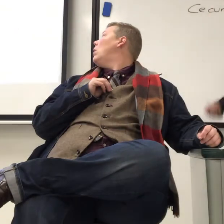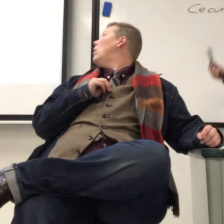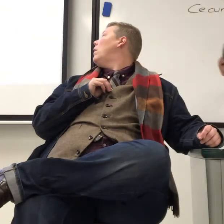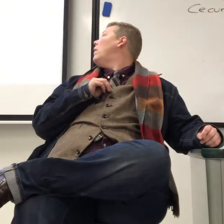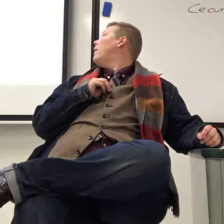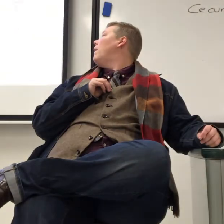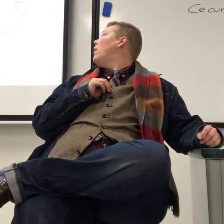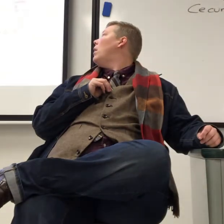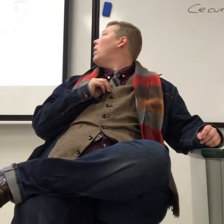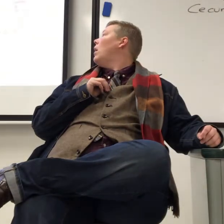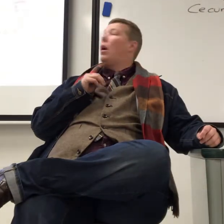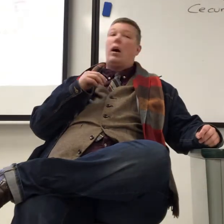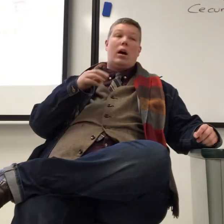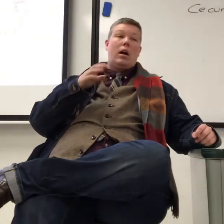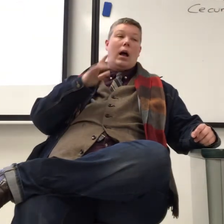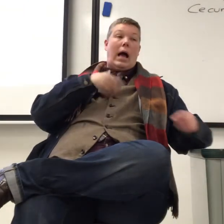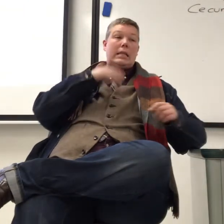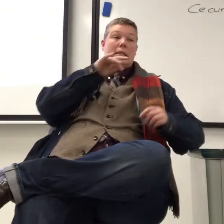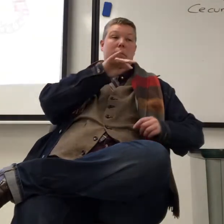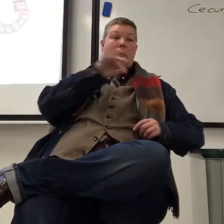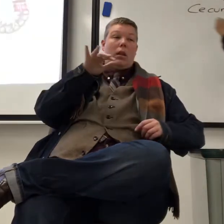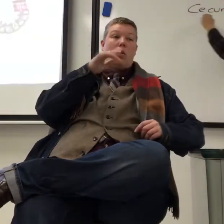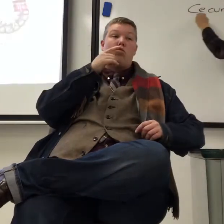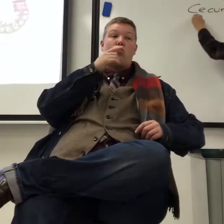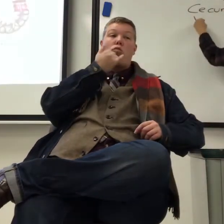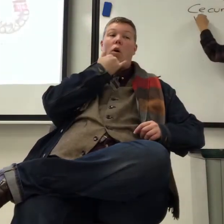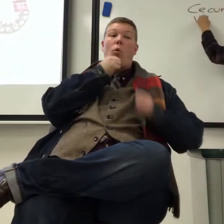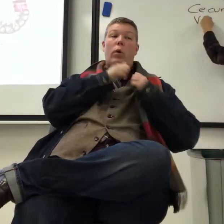Vermiform, which means worm shape.